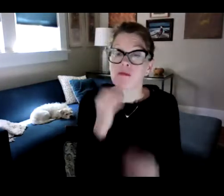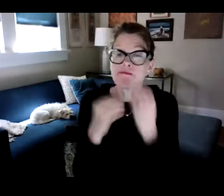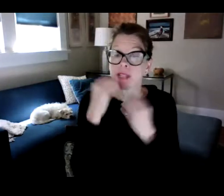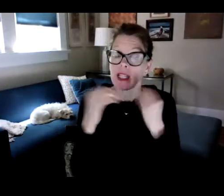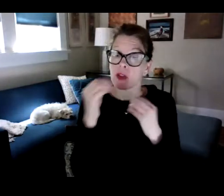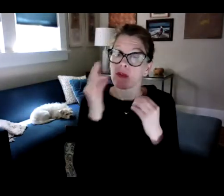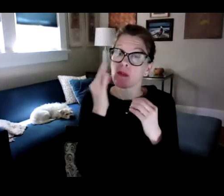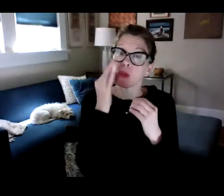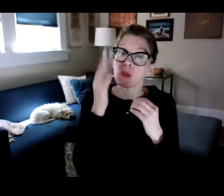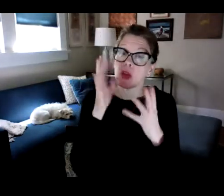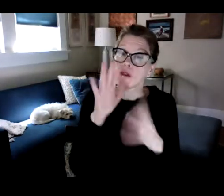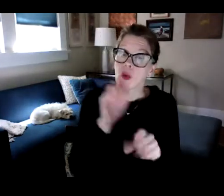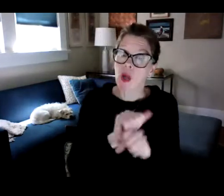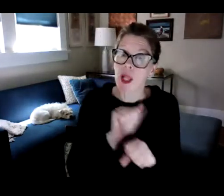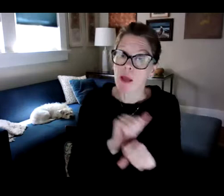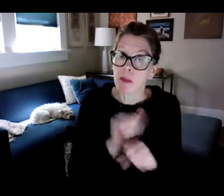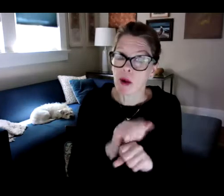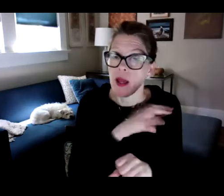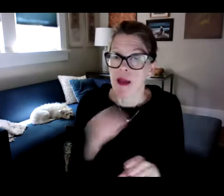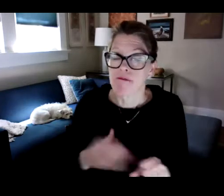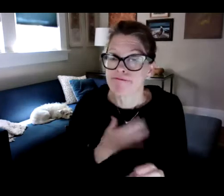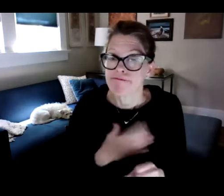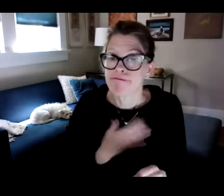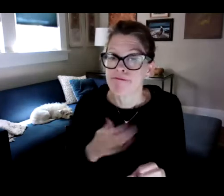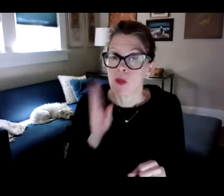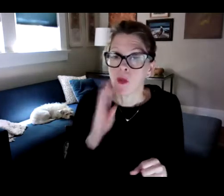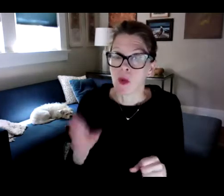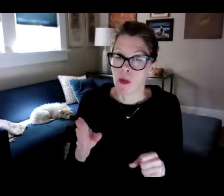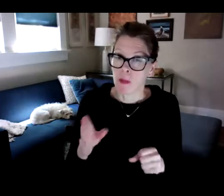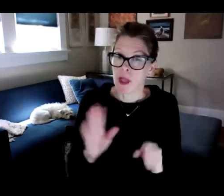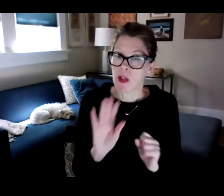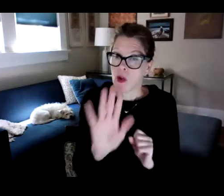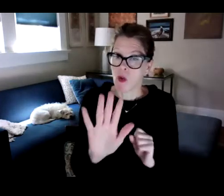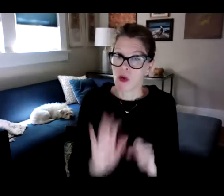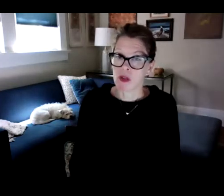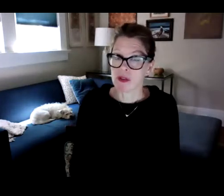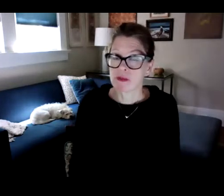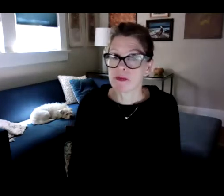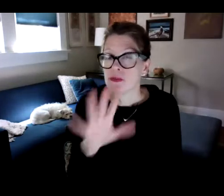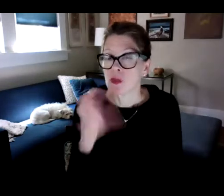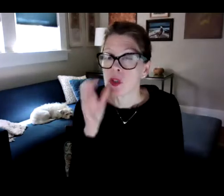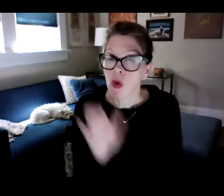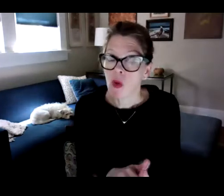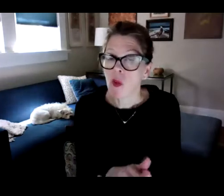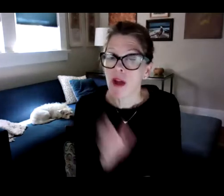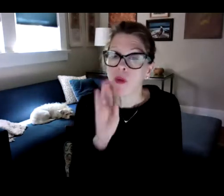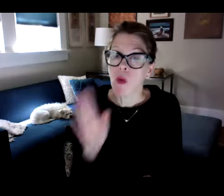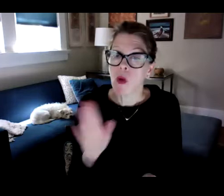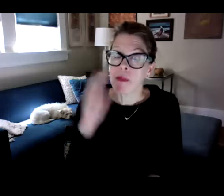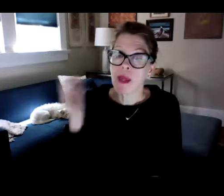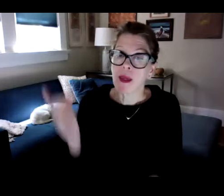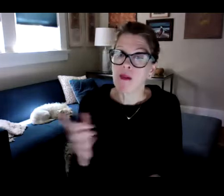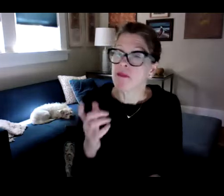labor. Happiness and prosperity shall be yours. Your wife shall be like a fruitful vine within